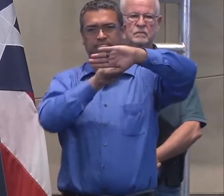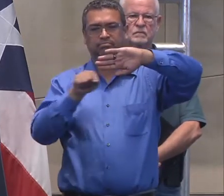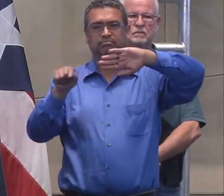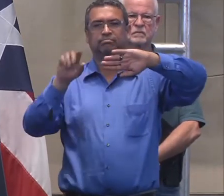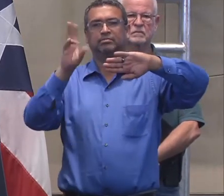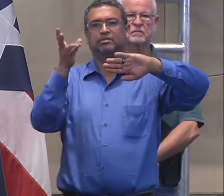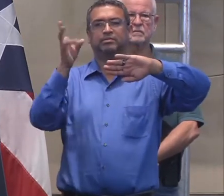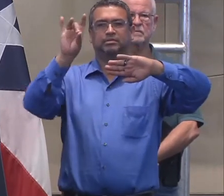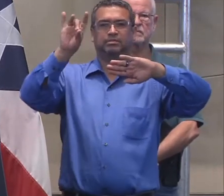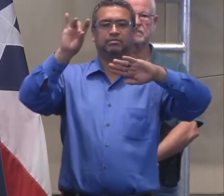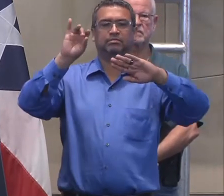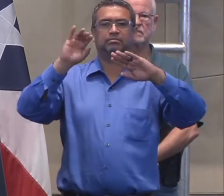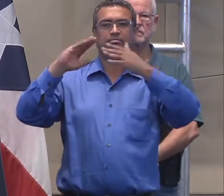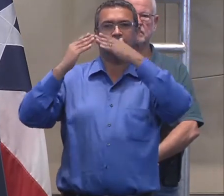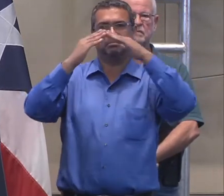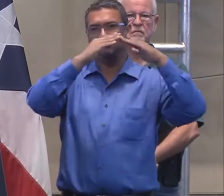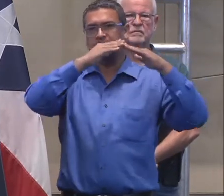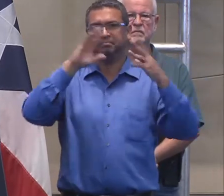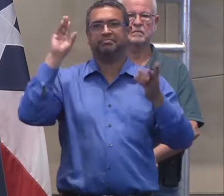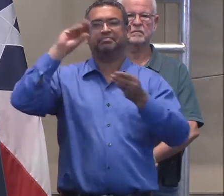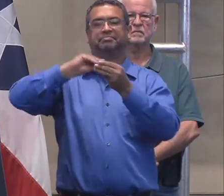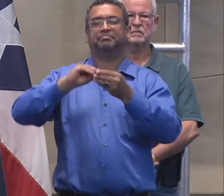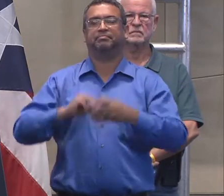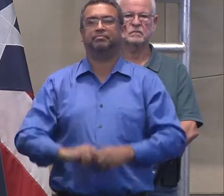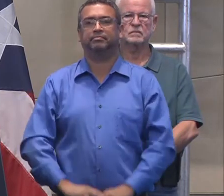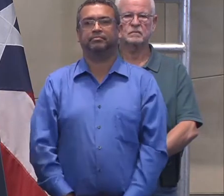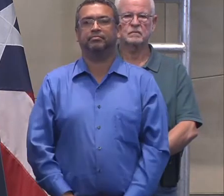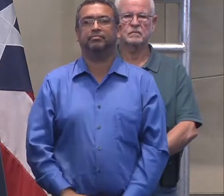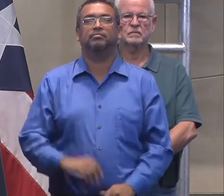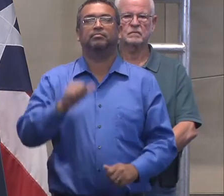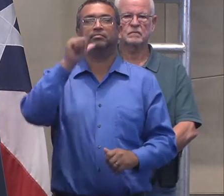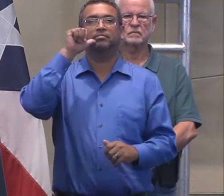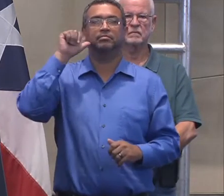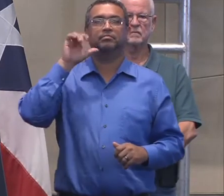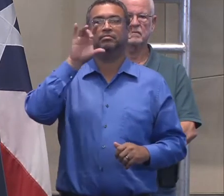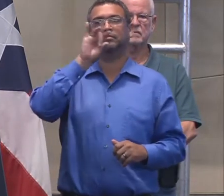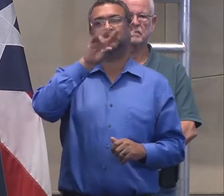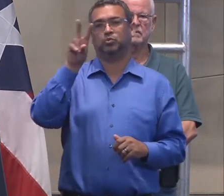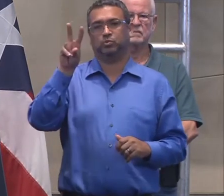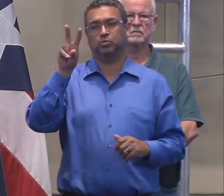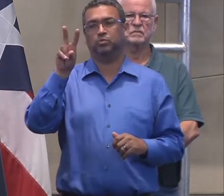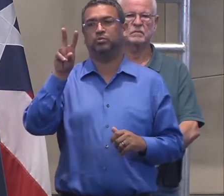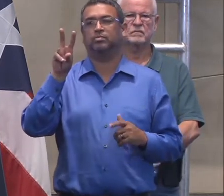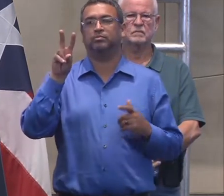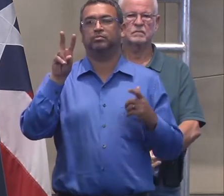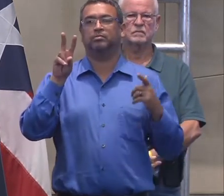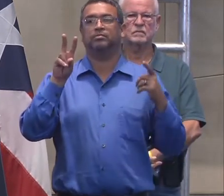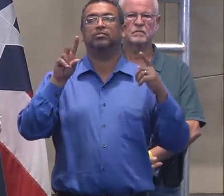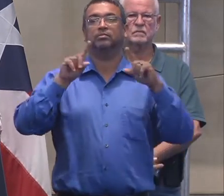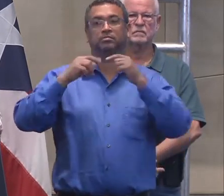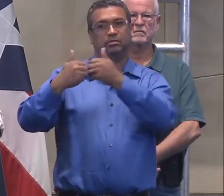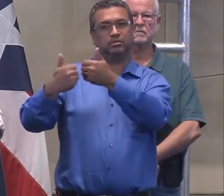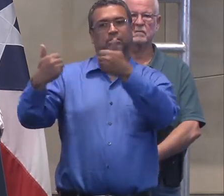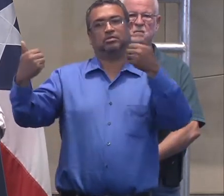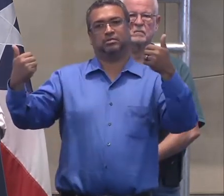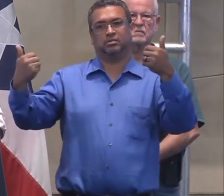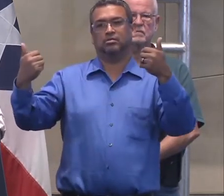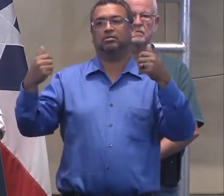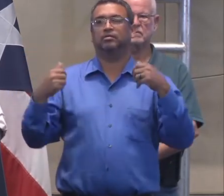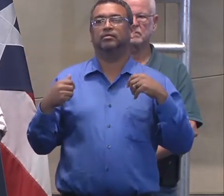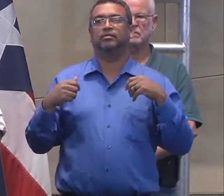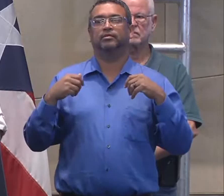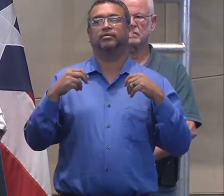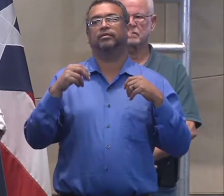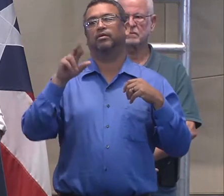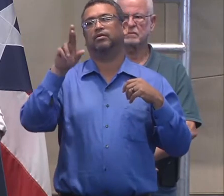And yesterday, we've totaled 82, again, without counting RSA pickups or